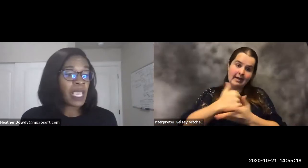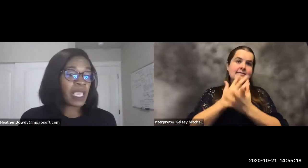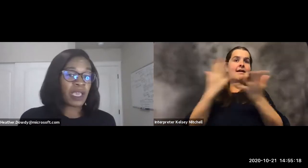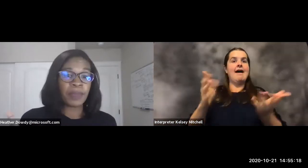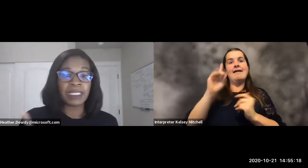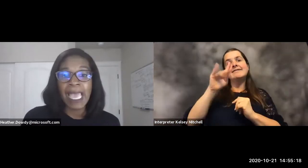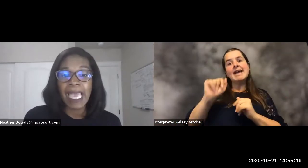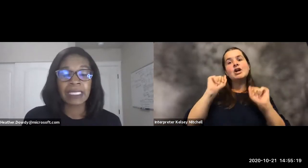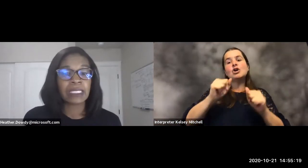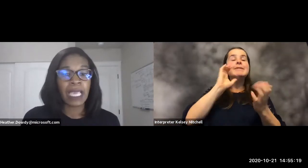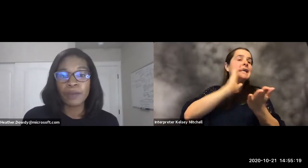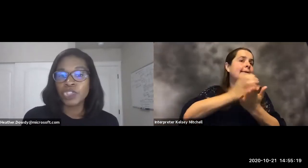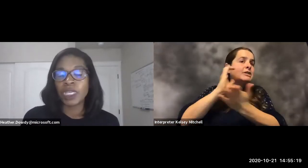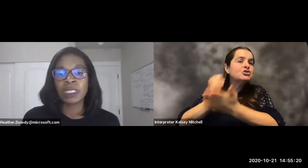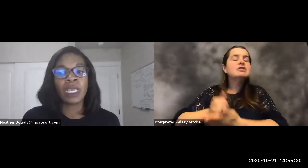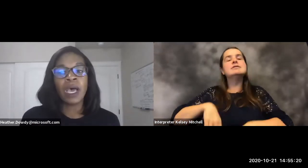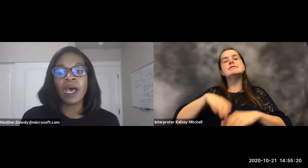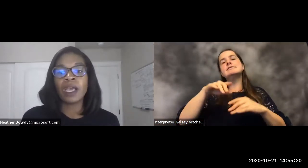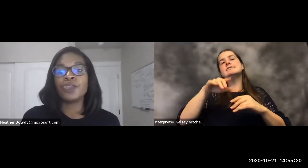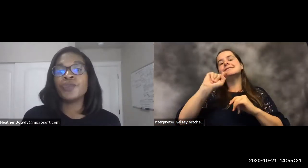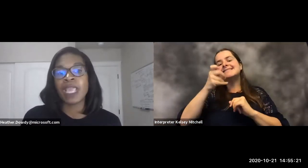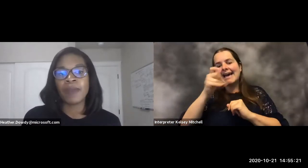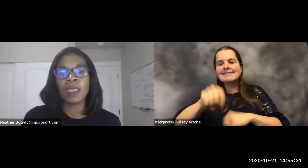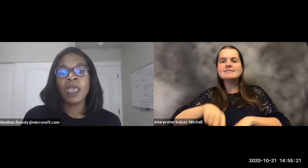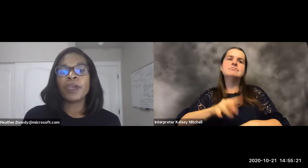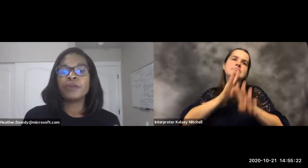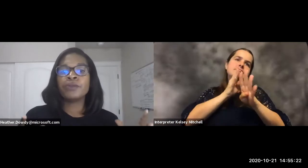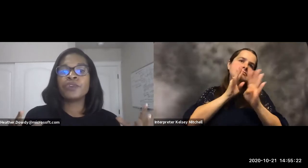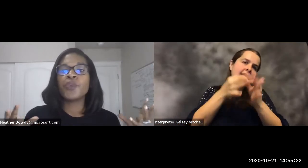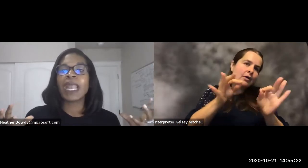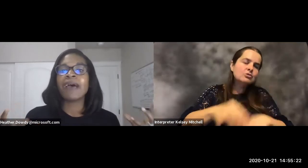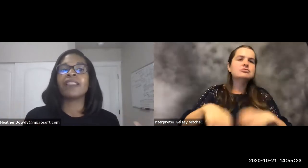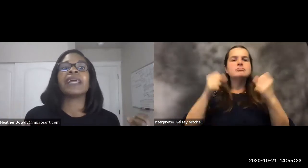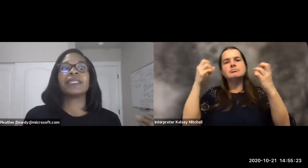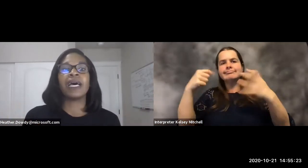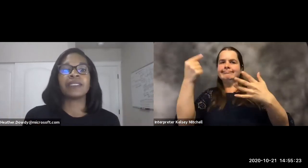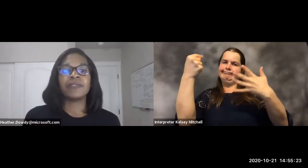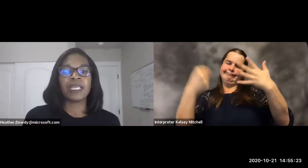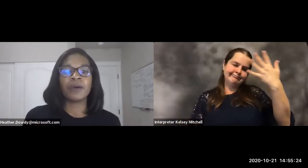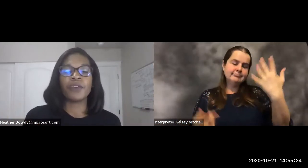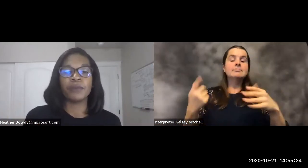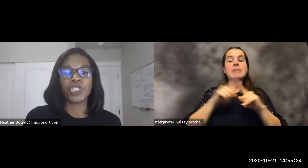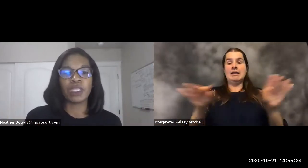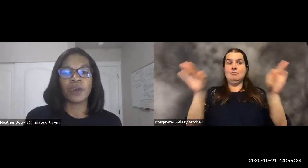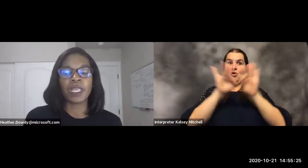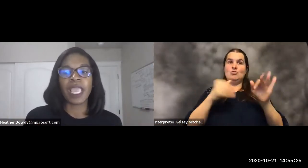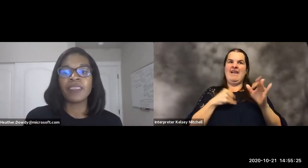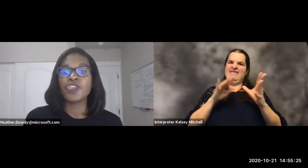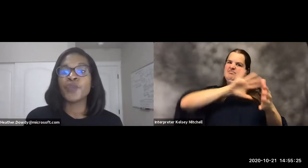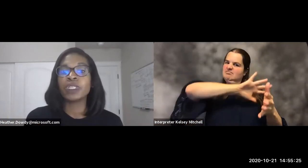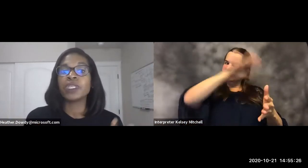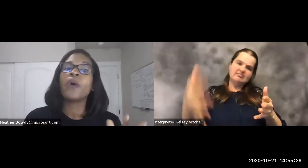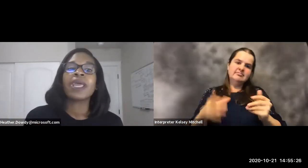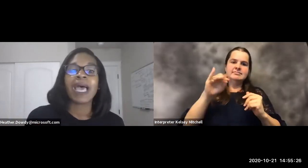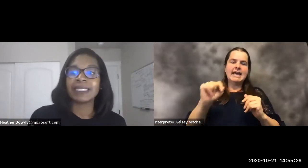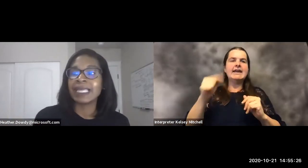be images, it could be text, languages, you name it. But you want to have lots and lots of data with